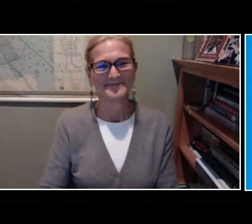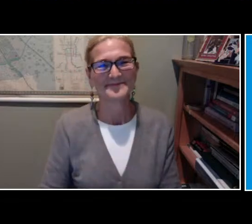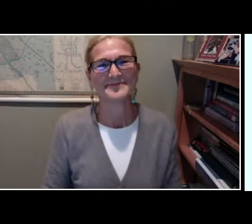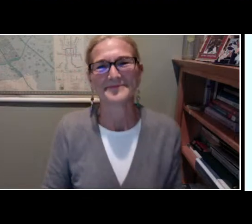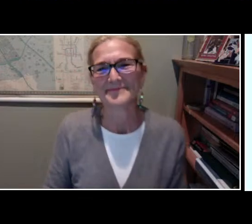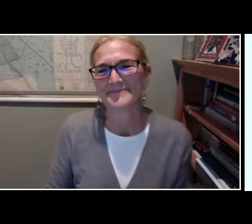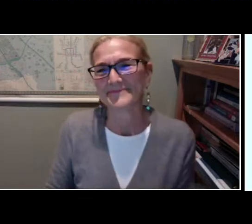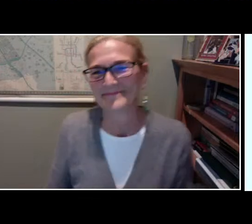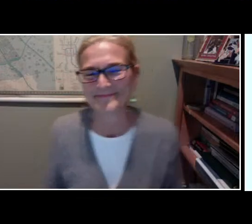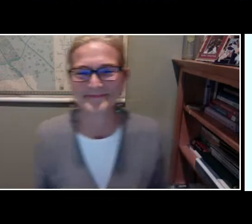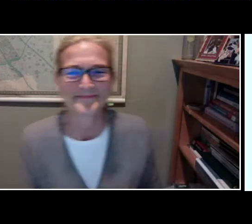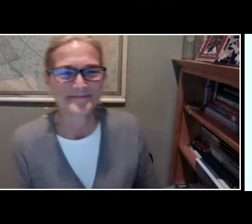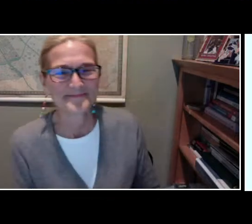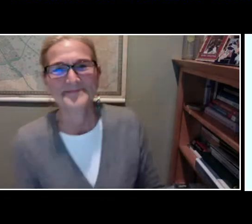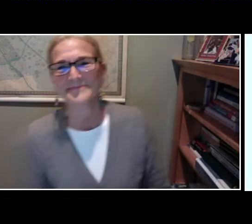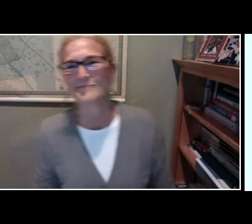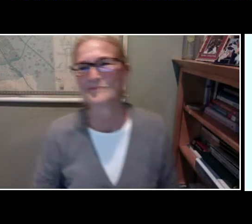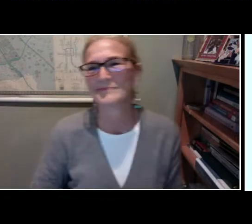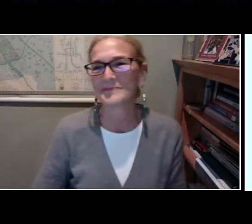here tonight?